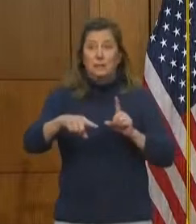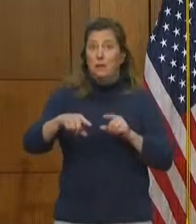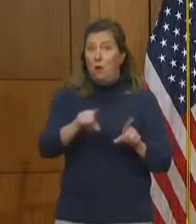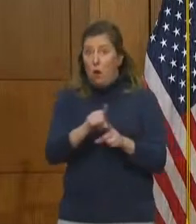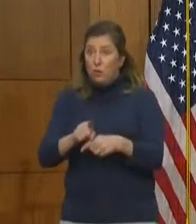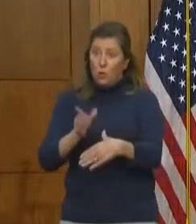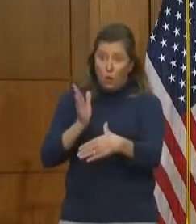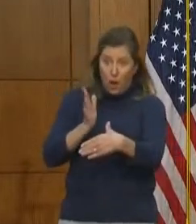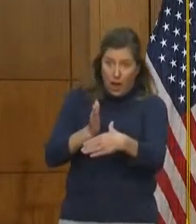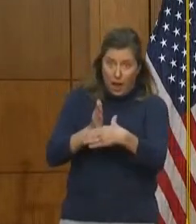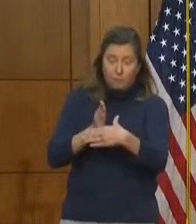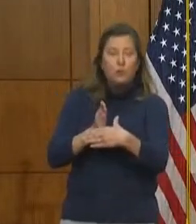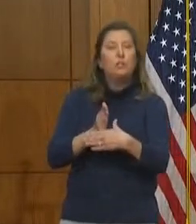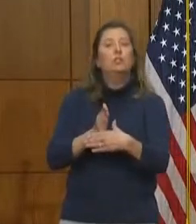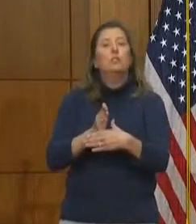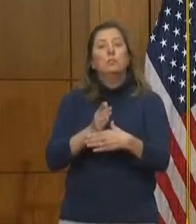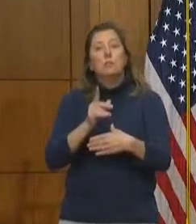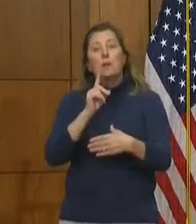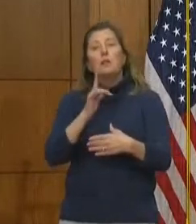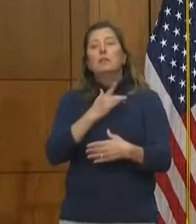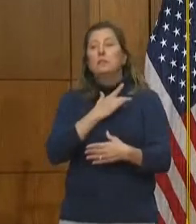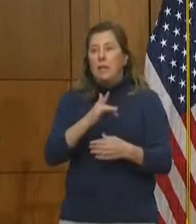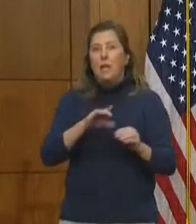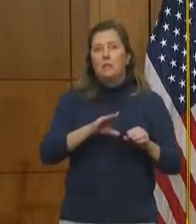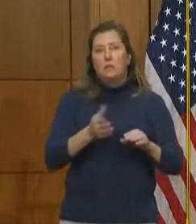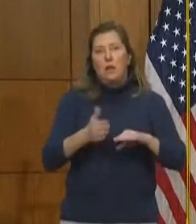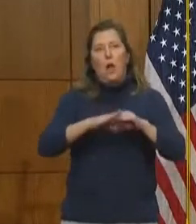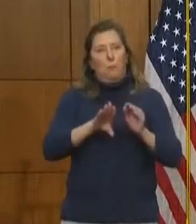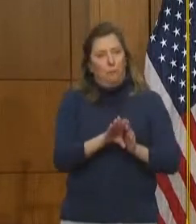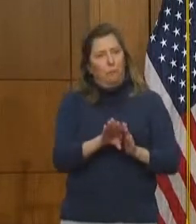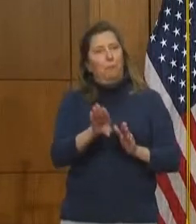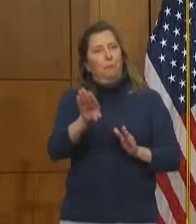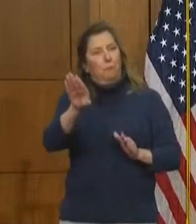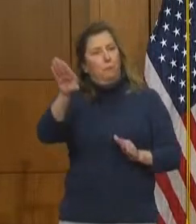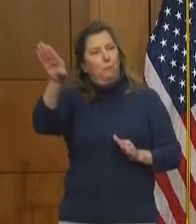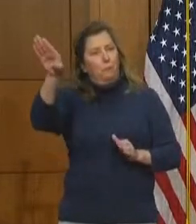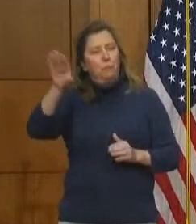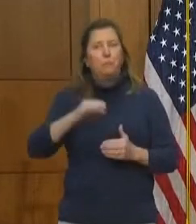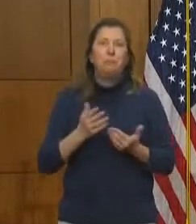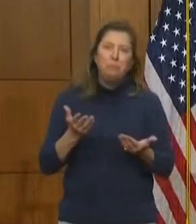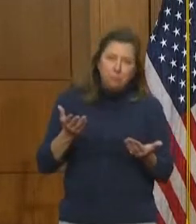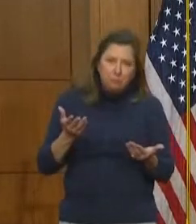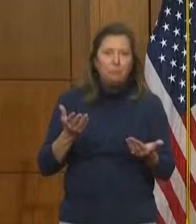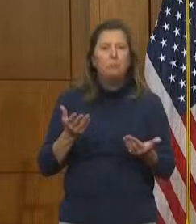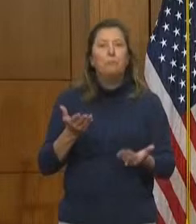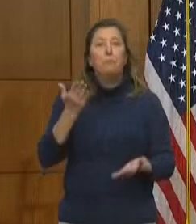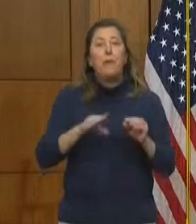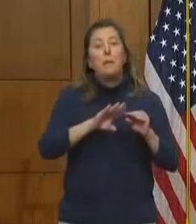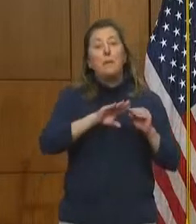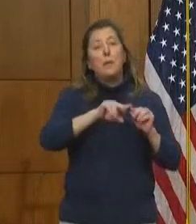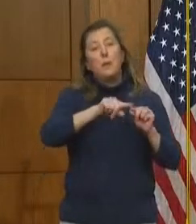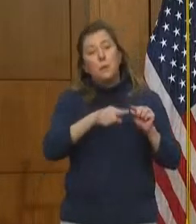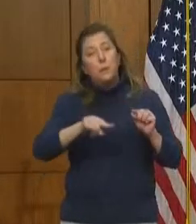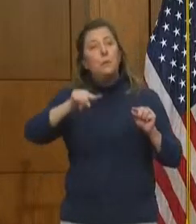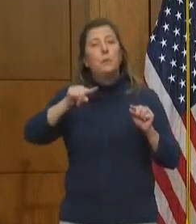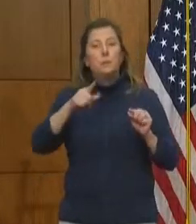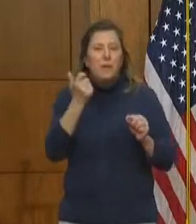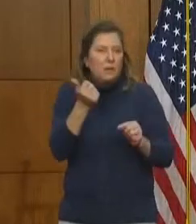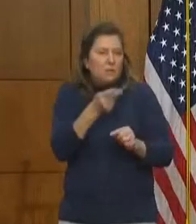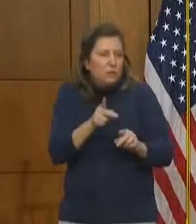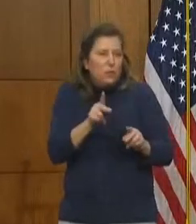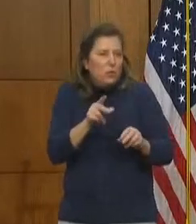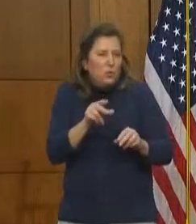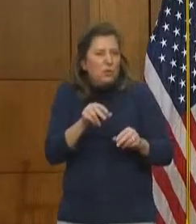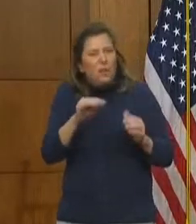of tests performed have both largely been trending upward. There may be dips where we have tested fewer people